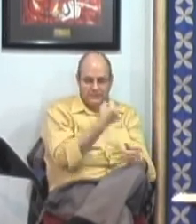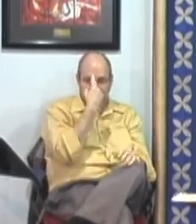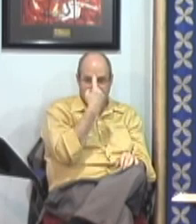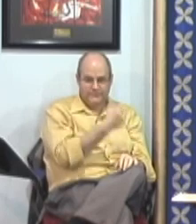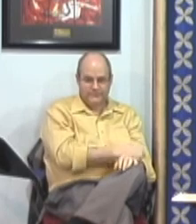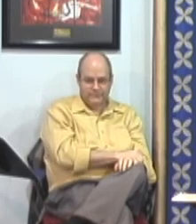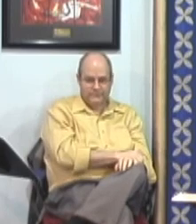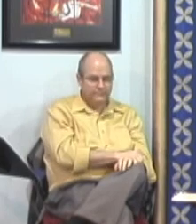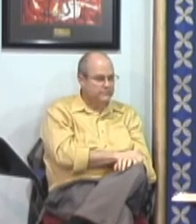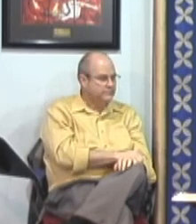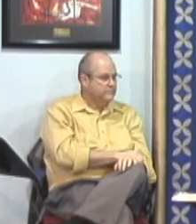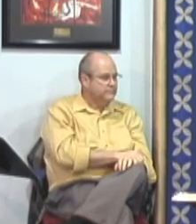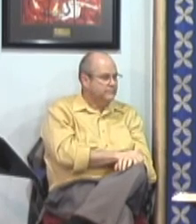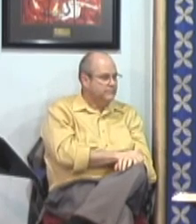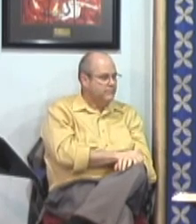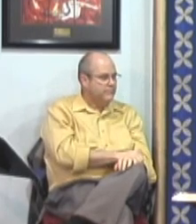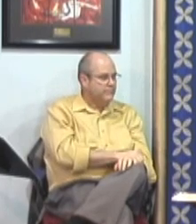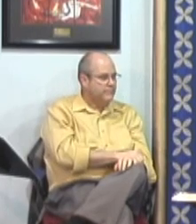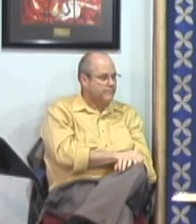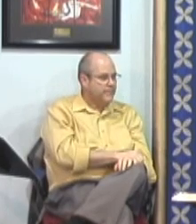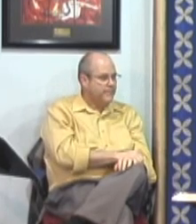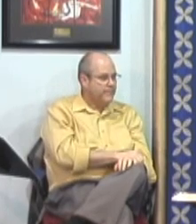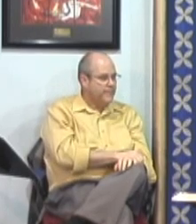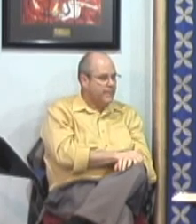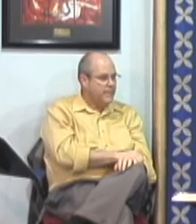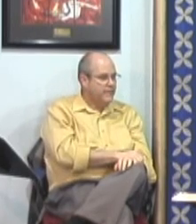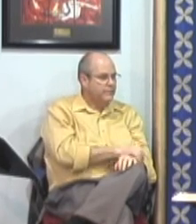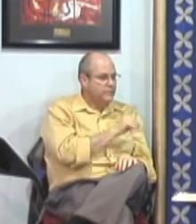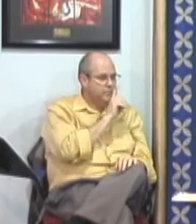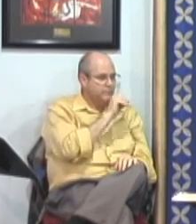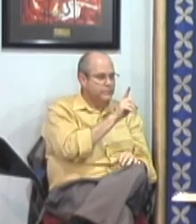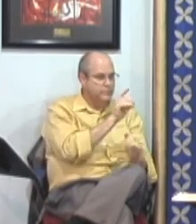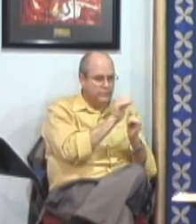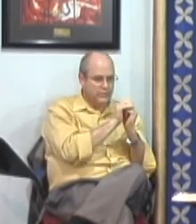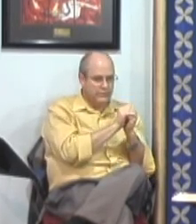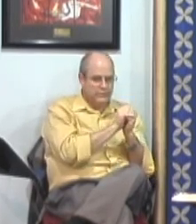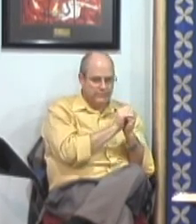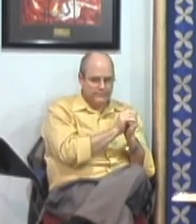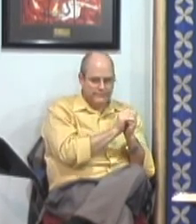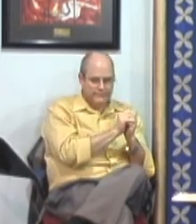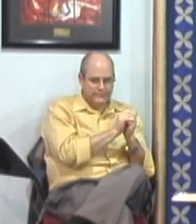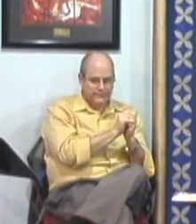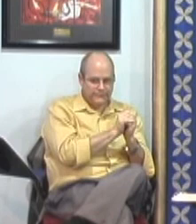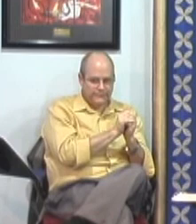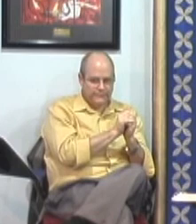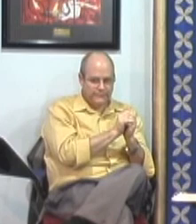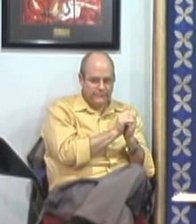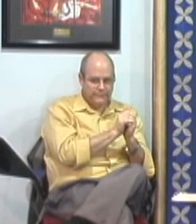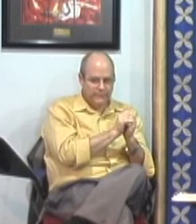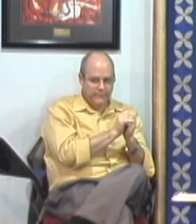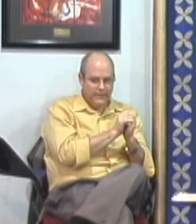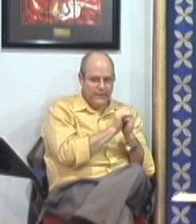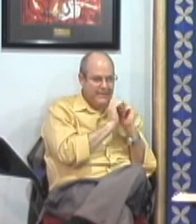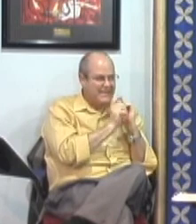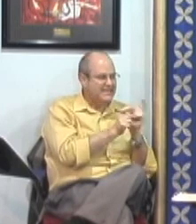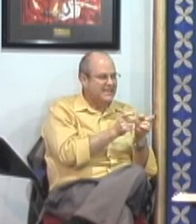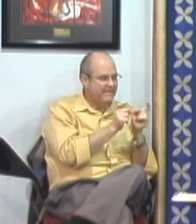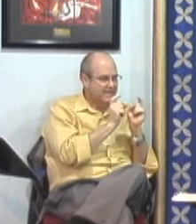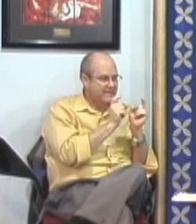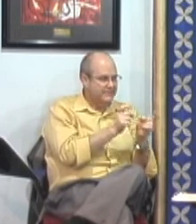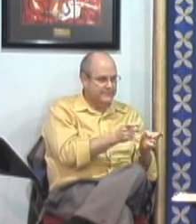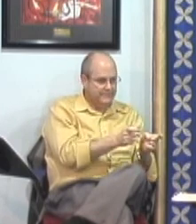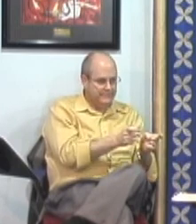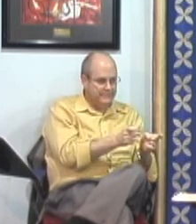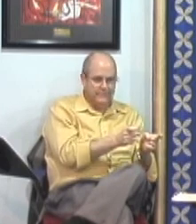far? So true worship, remember we started out with saying true worship is giving?